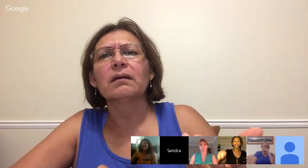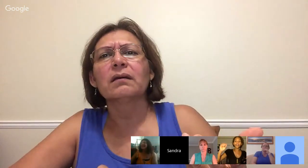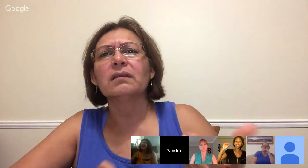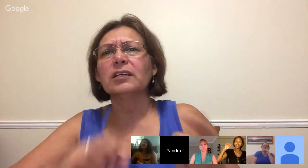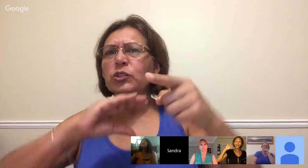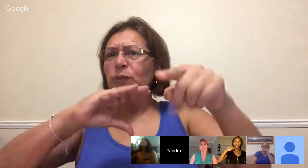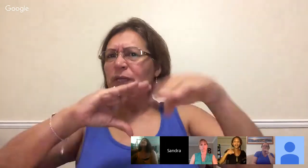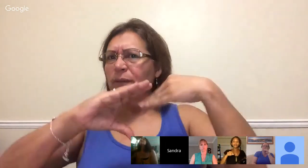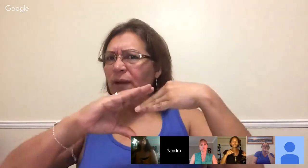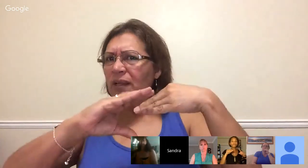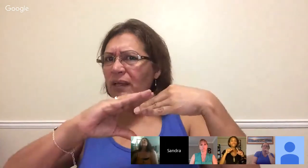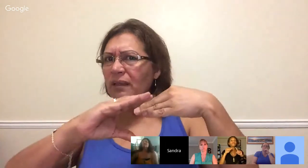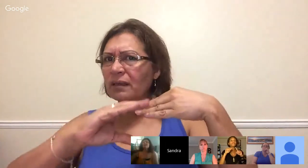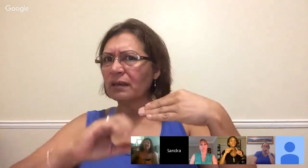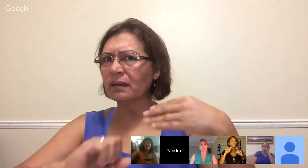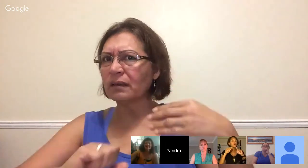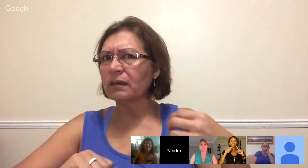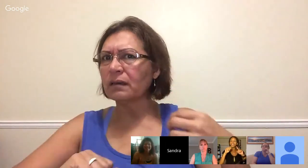Okay.